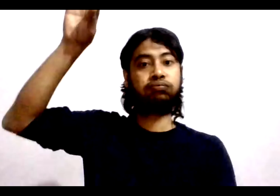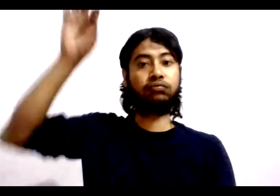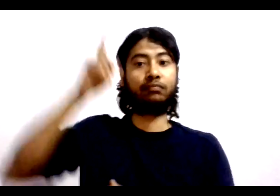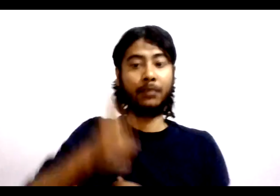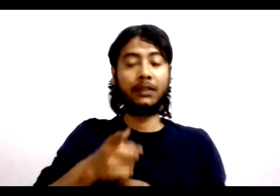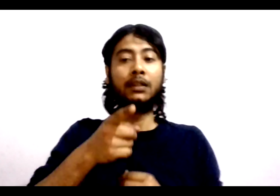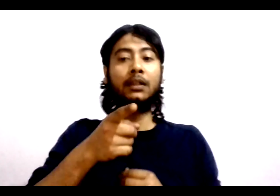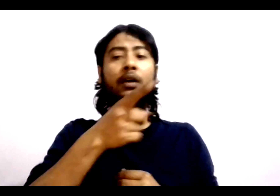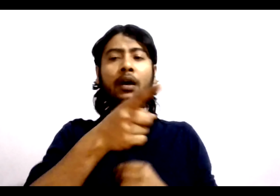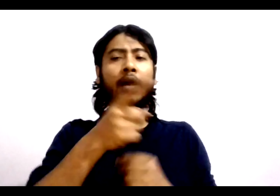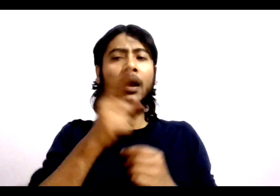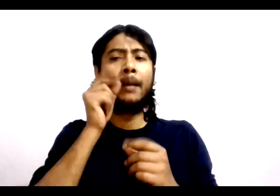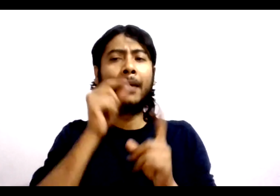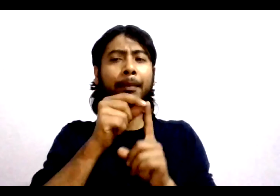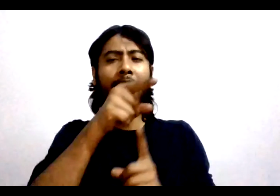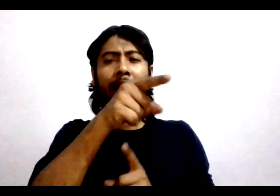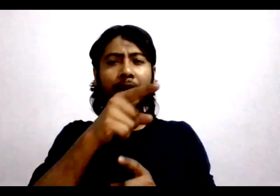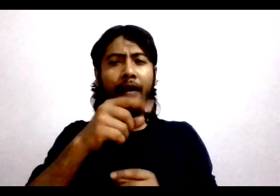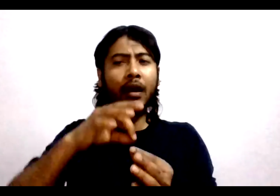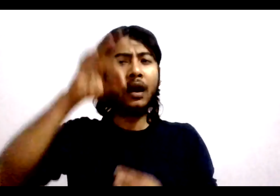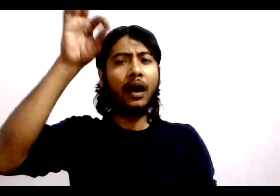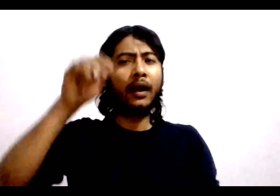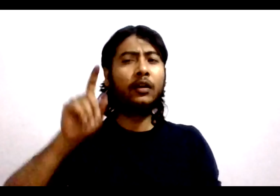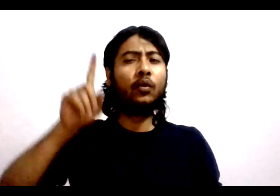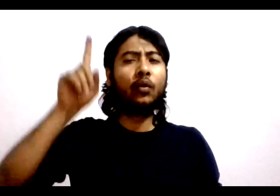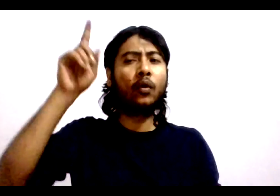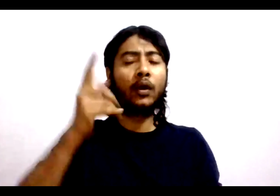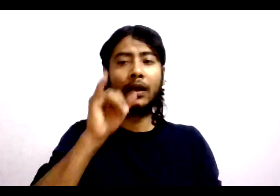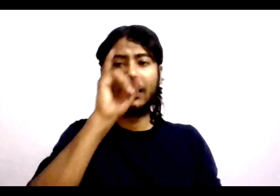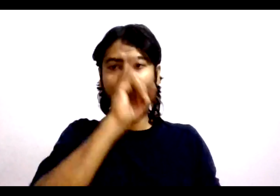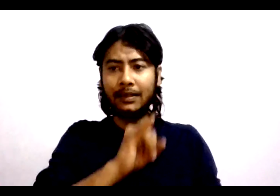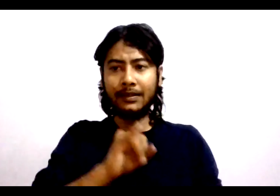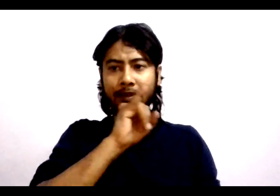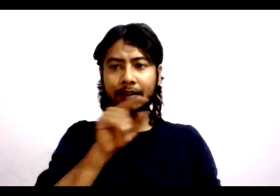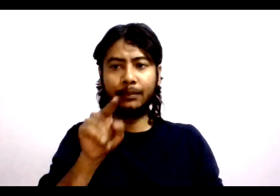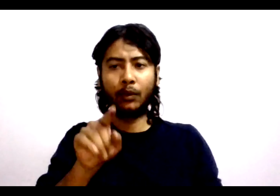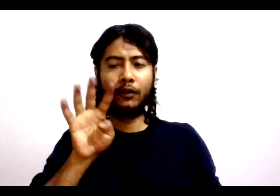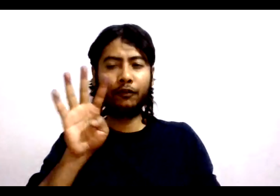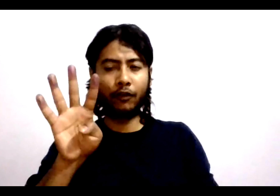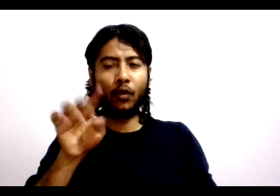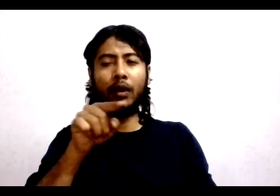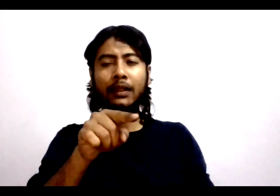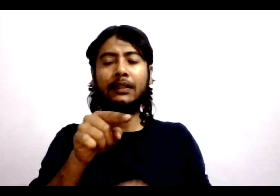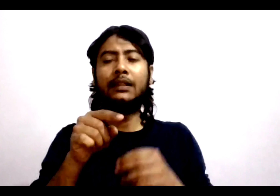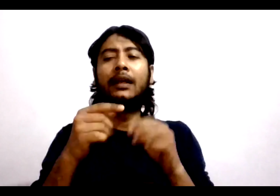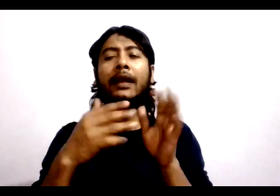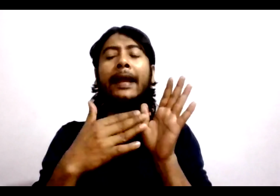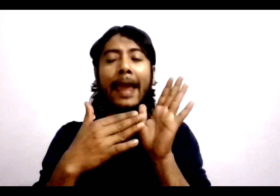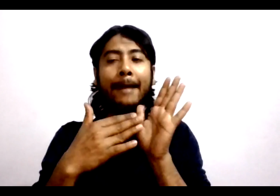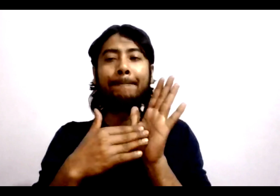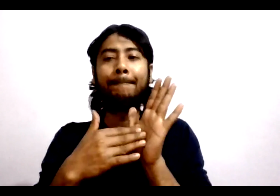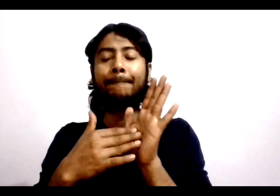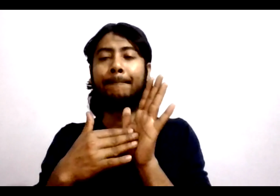Pankaj? Yes, sir, 6.4. No, 6.4 in inches. If you convert it in meter, how much it